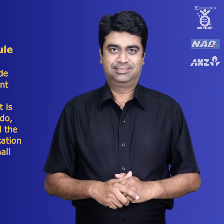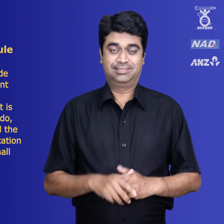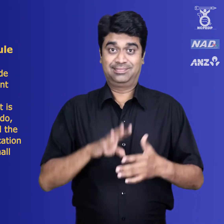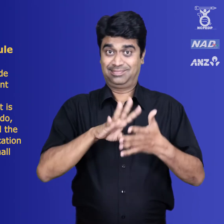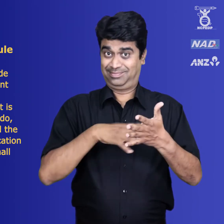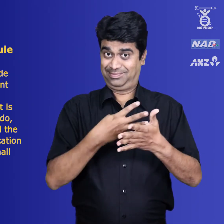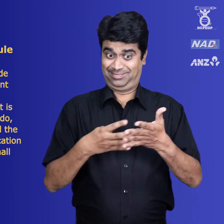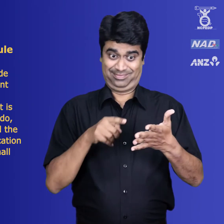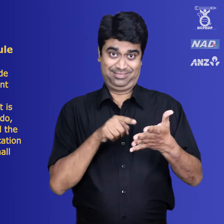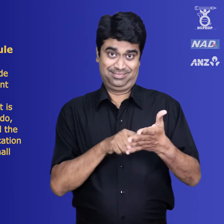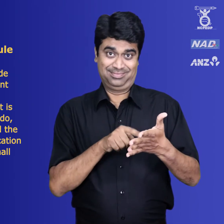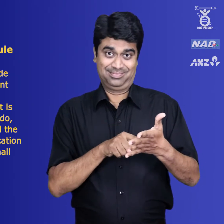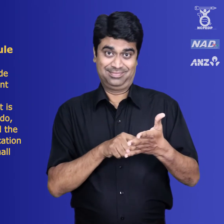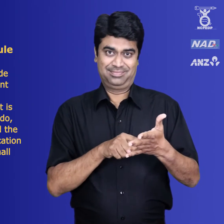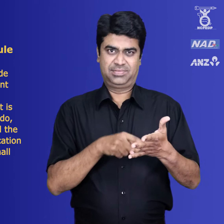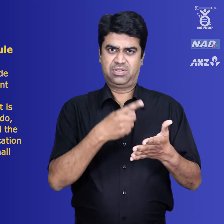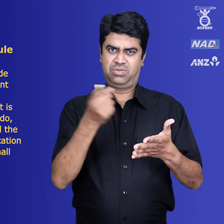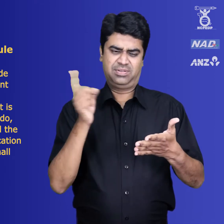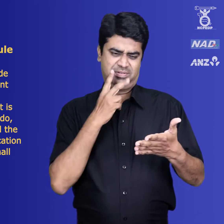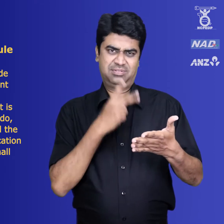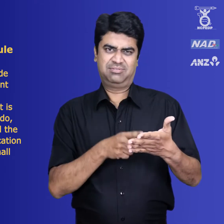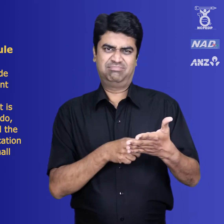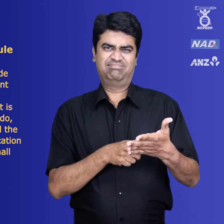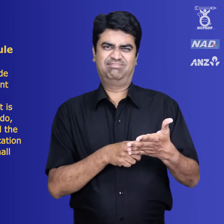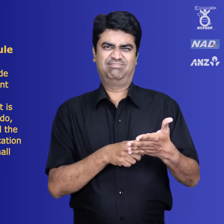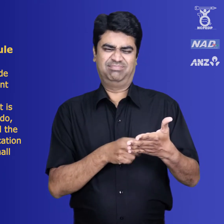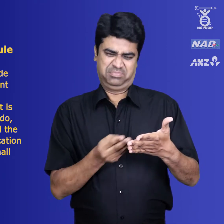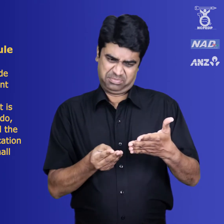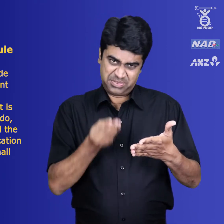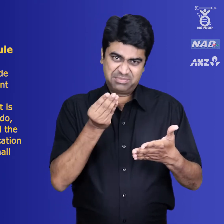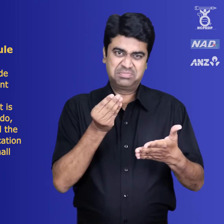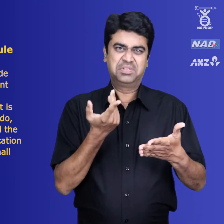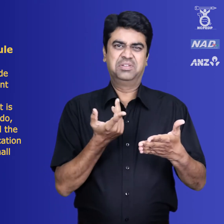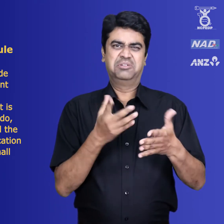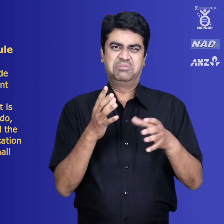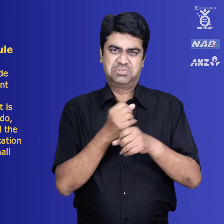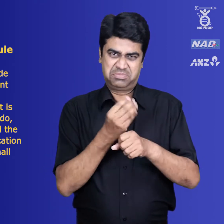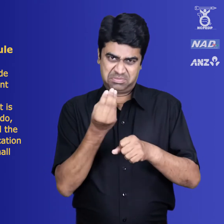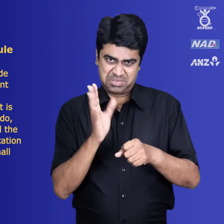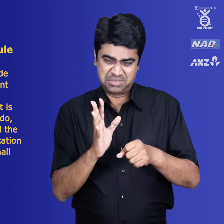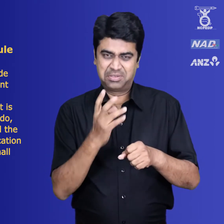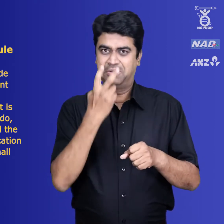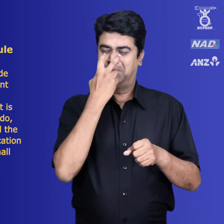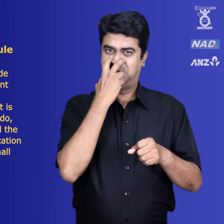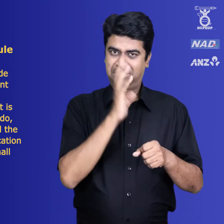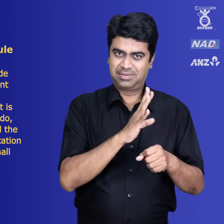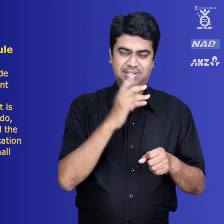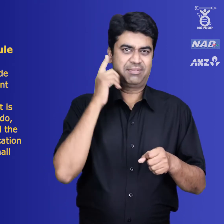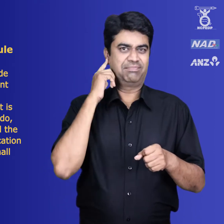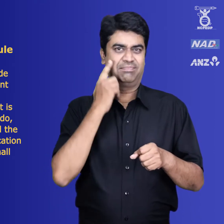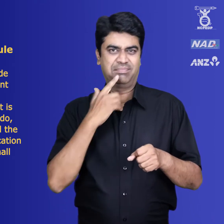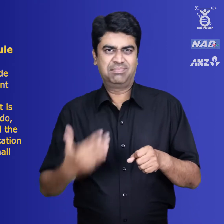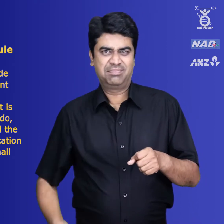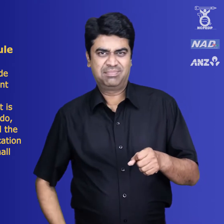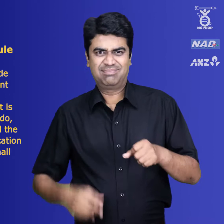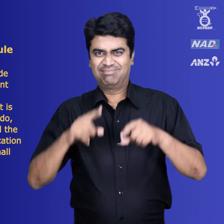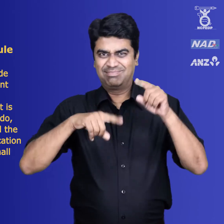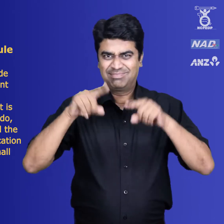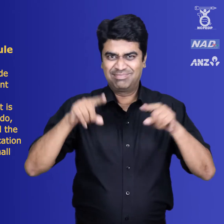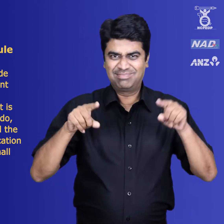On the recommendations made by the appropriate government or otherwise, if the central government is